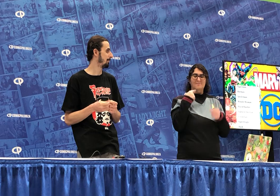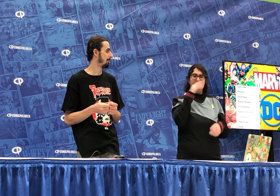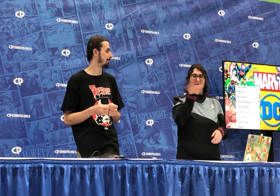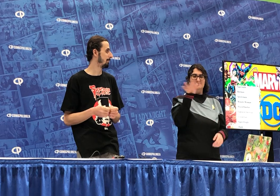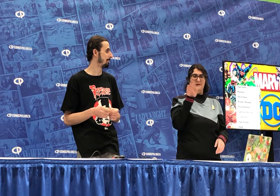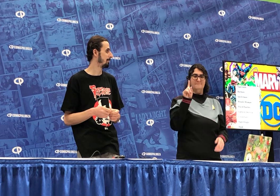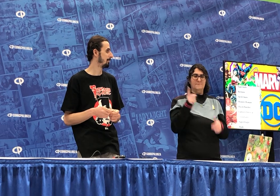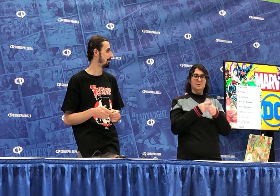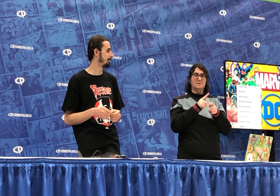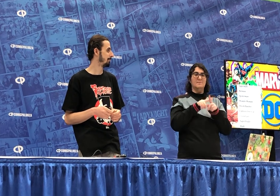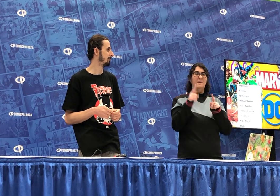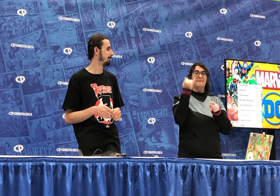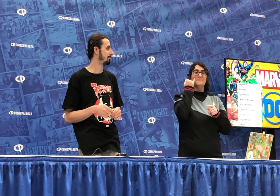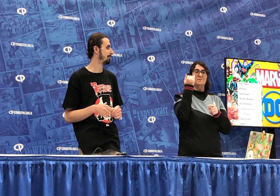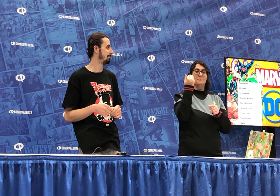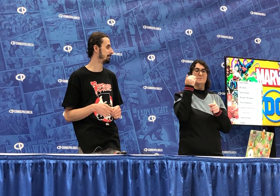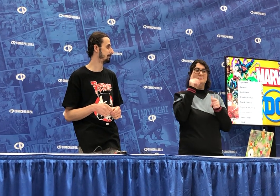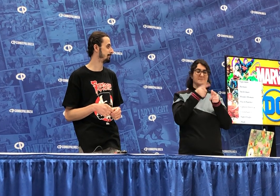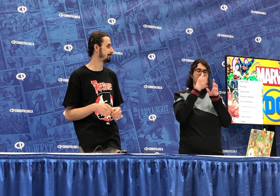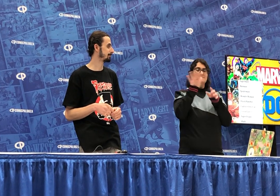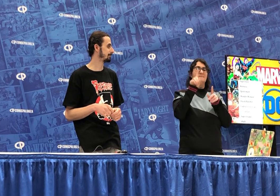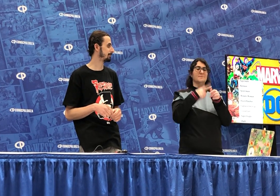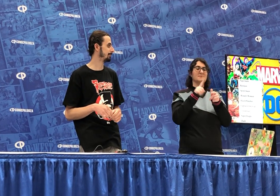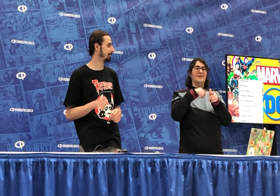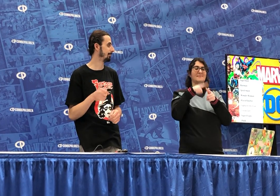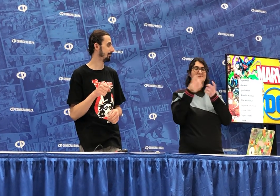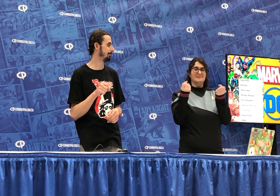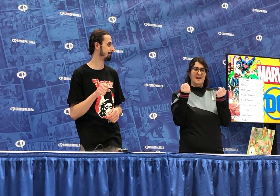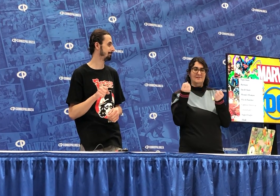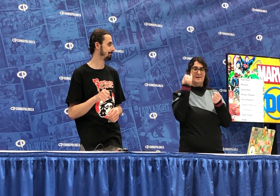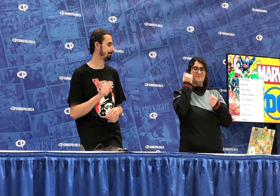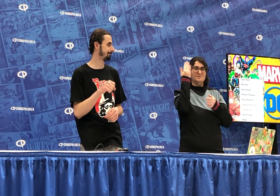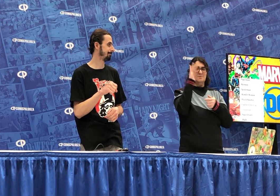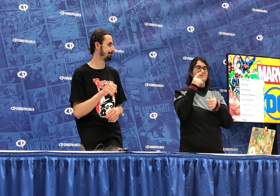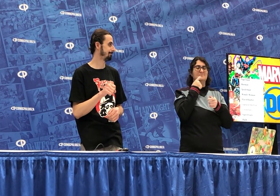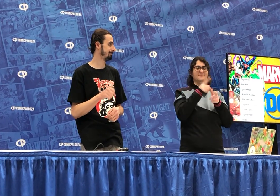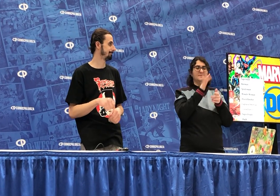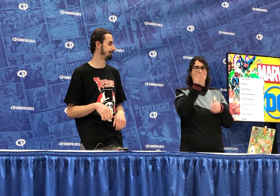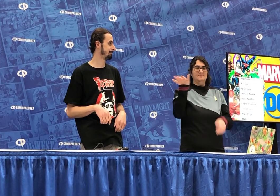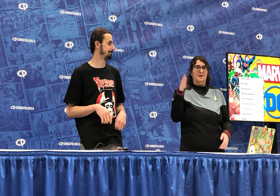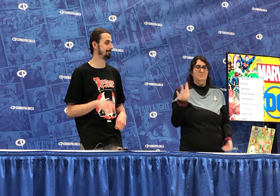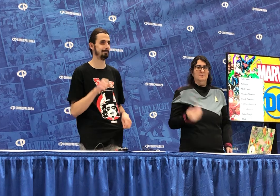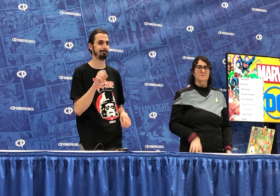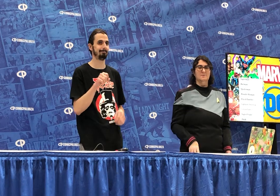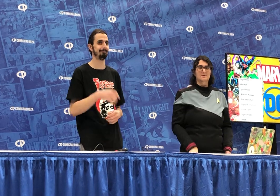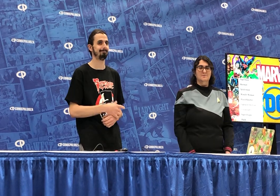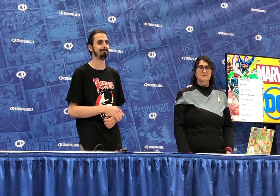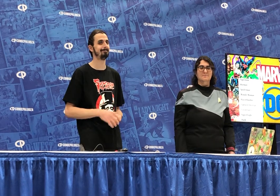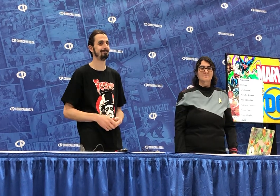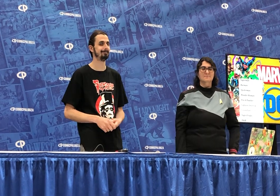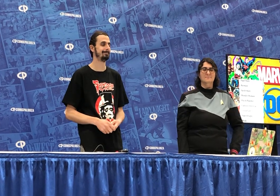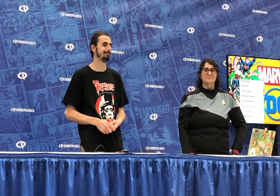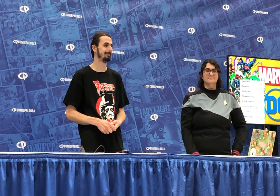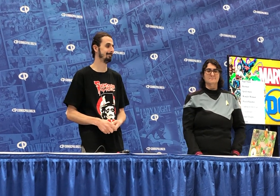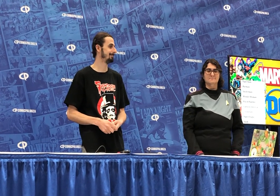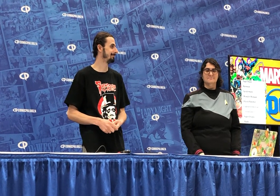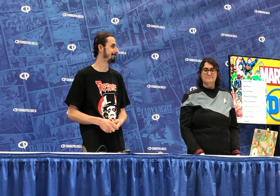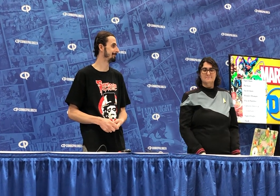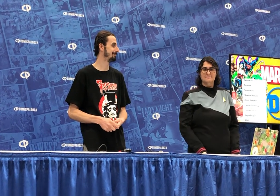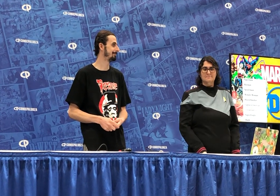If you don't know the sign, you always fingerspell it first, but then you would add the sign after that if you happen to know one. But if you don't know one yet, you can just fingerspell